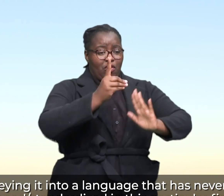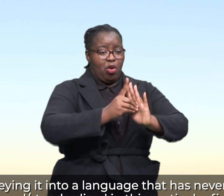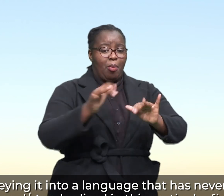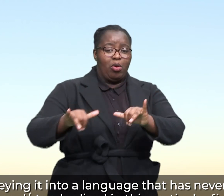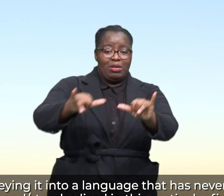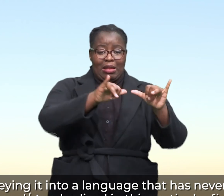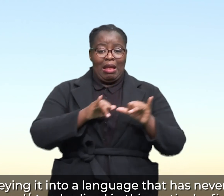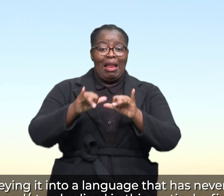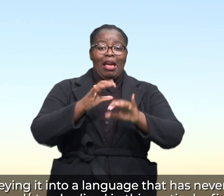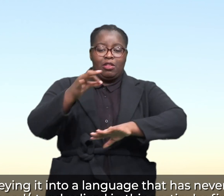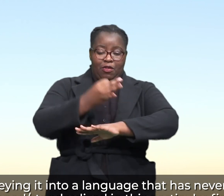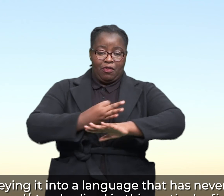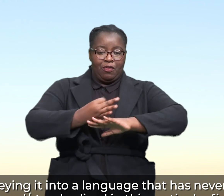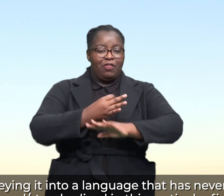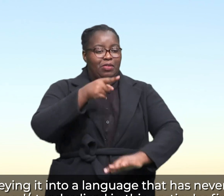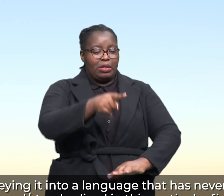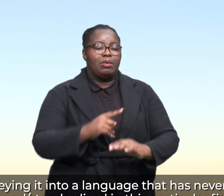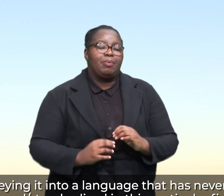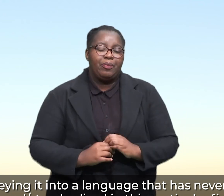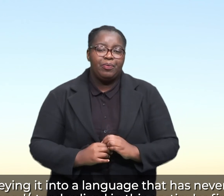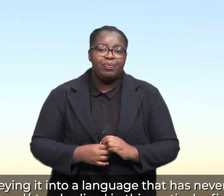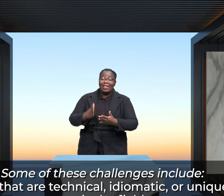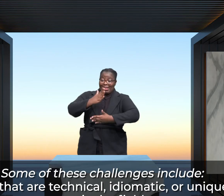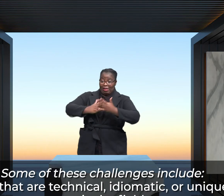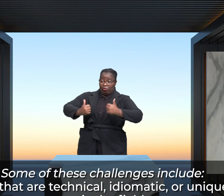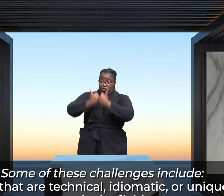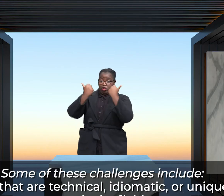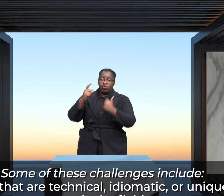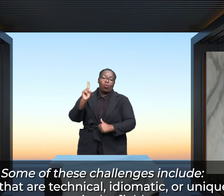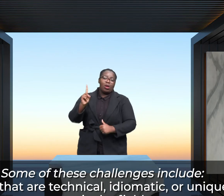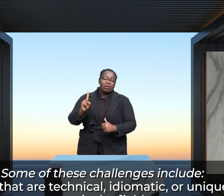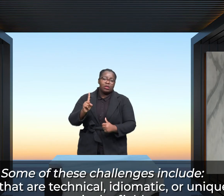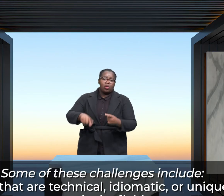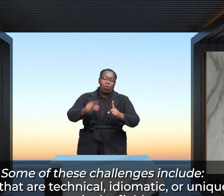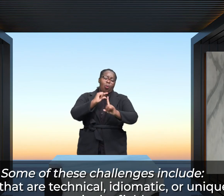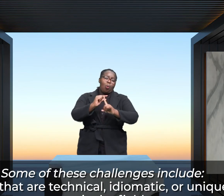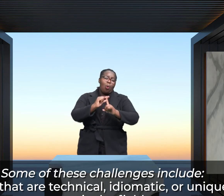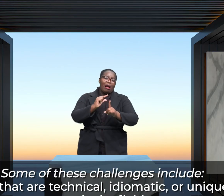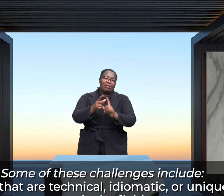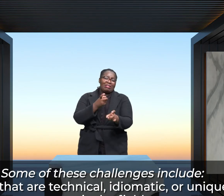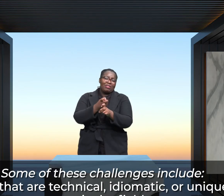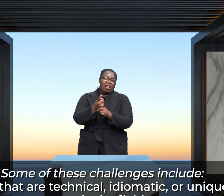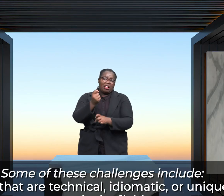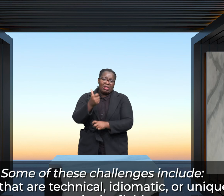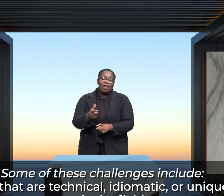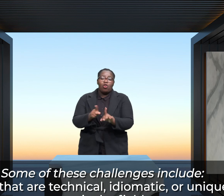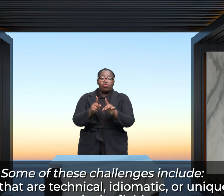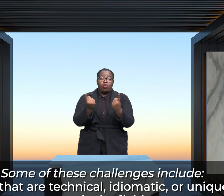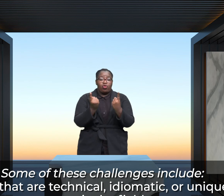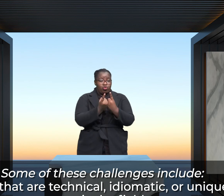or standardized in this particular field. Some of these challenges include words that are technical, idiomatic, or